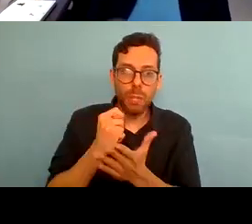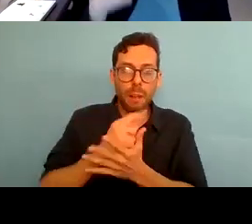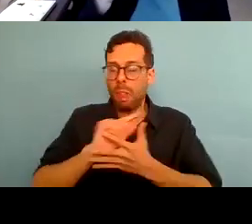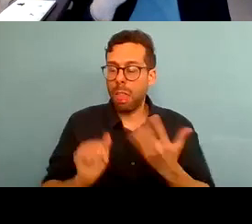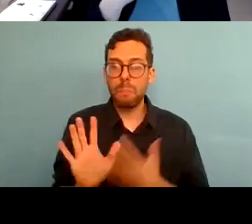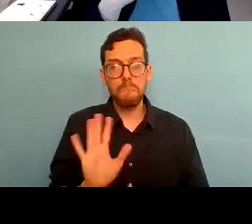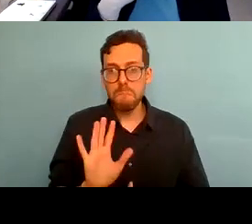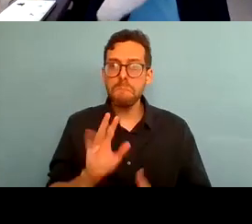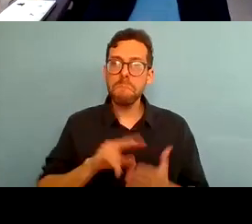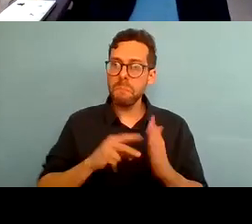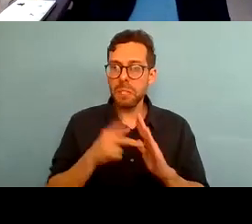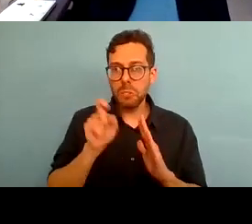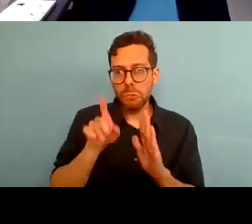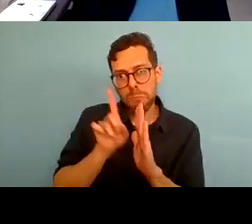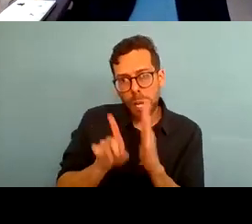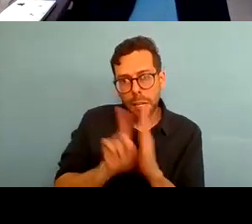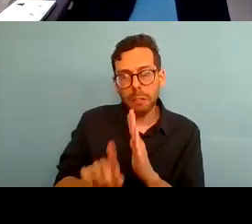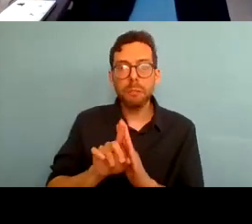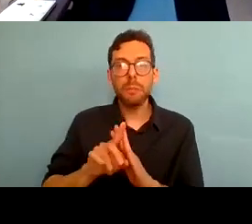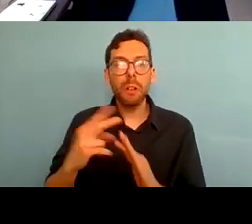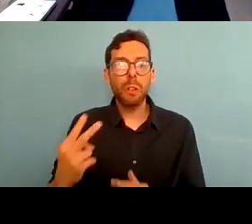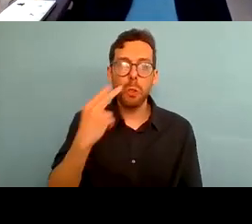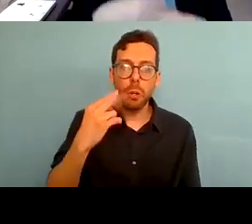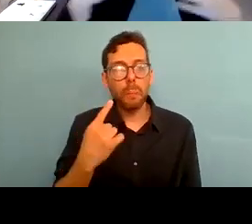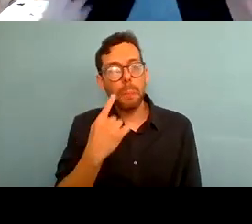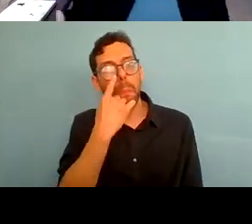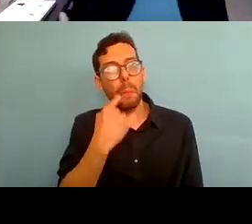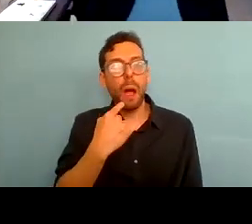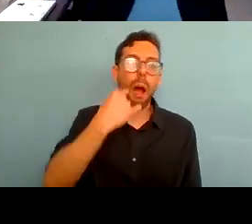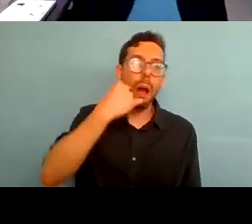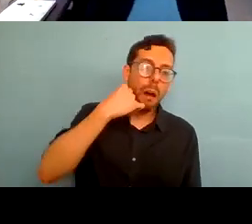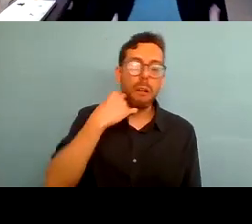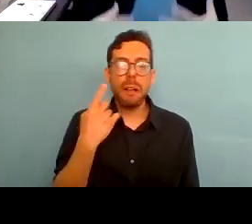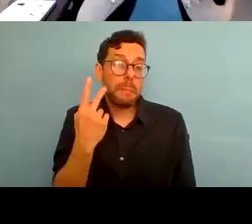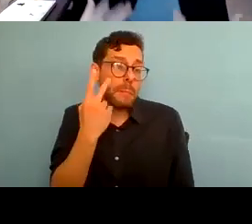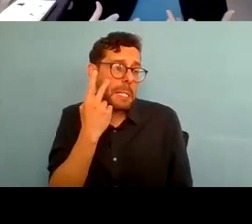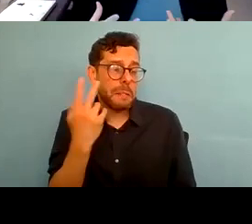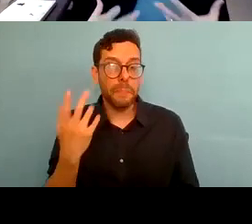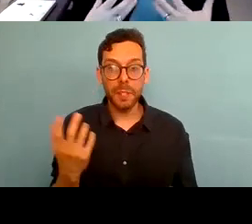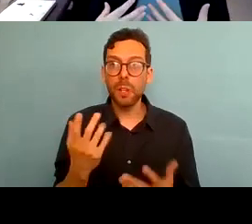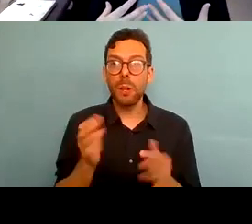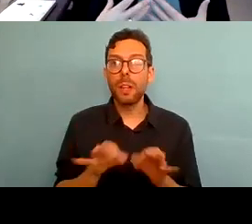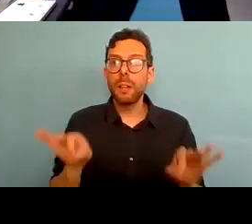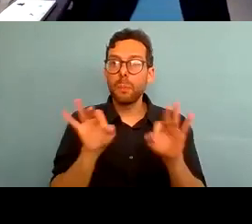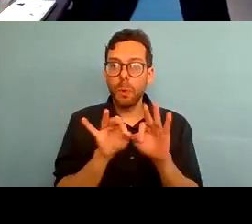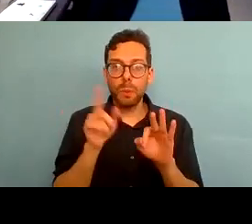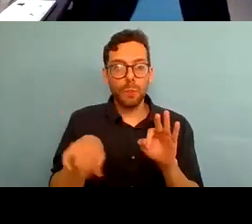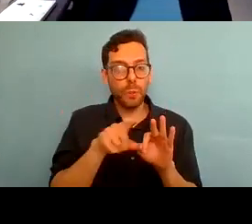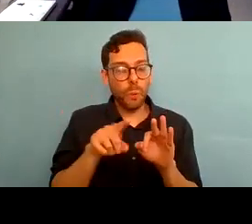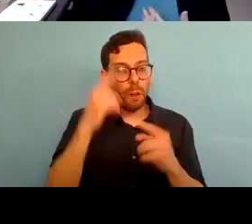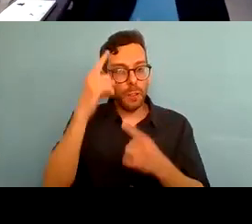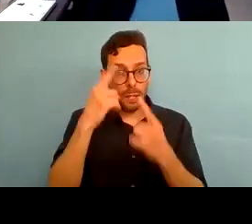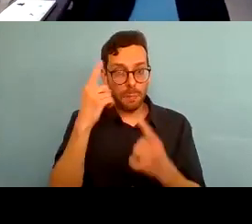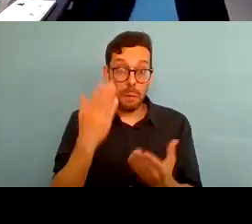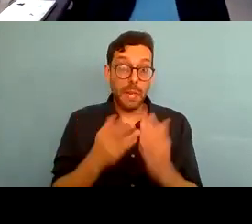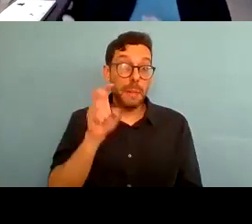look-see up the nose or in the mouth. And so those are important things to think through. Just important opportunities for you to think about, could that snoring be